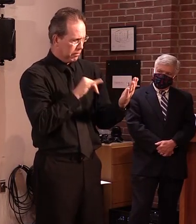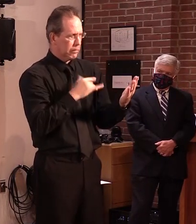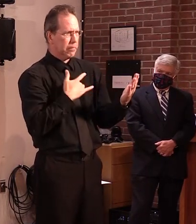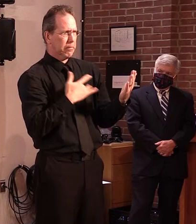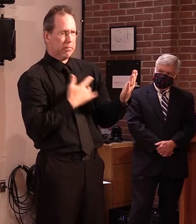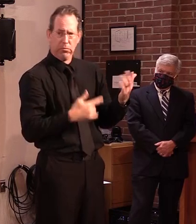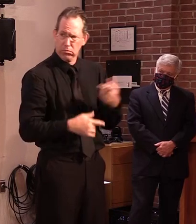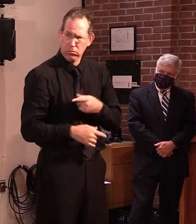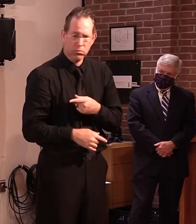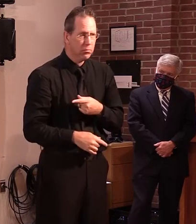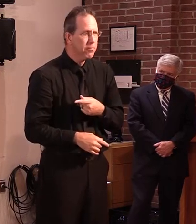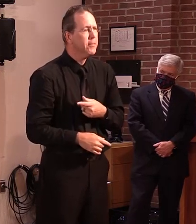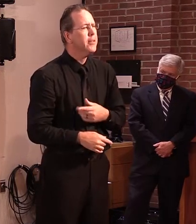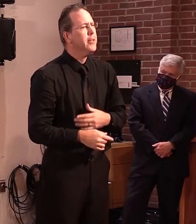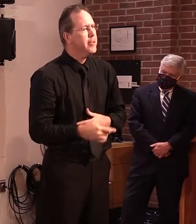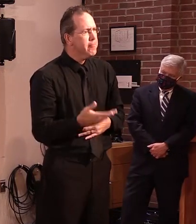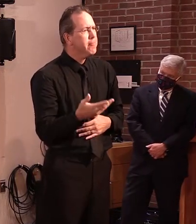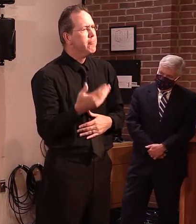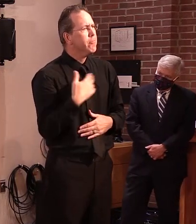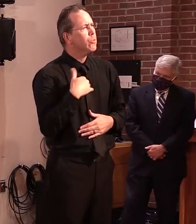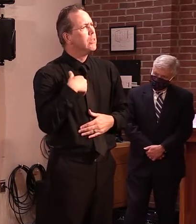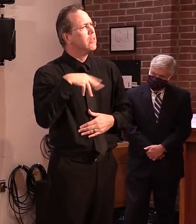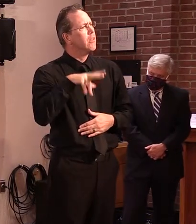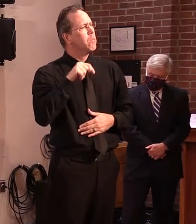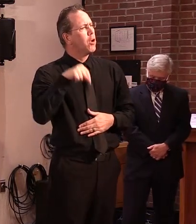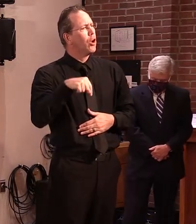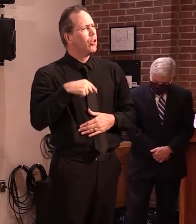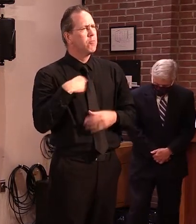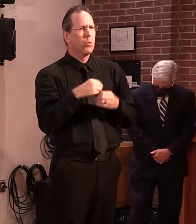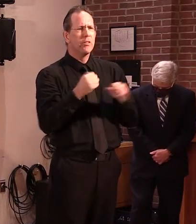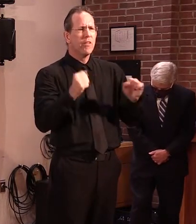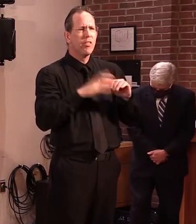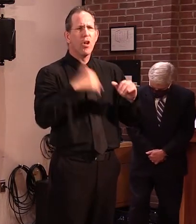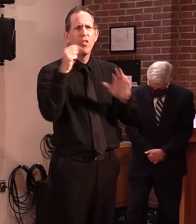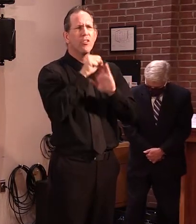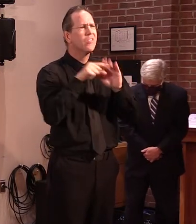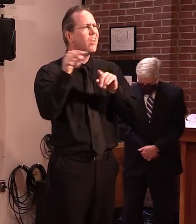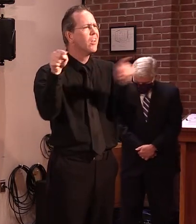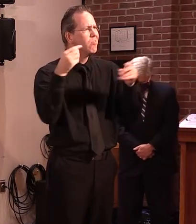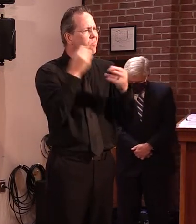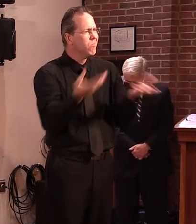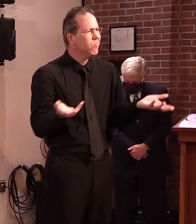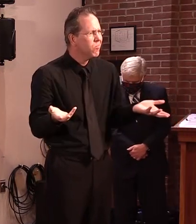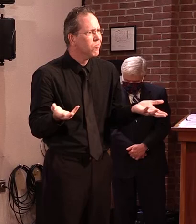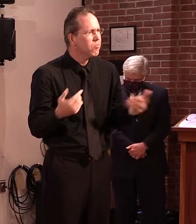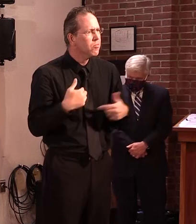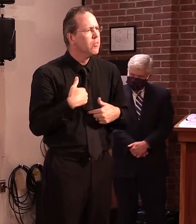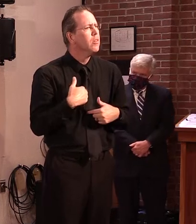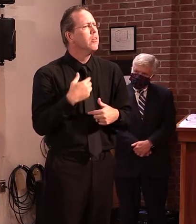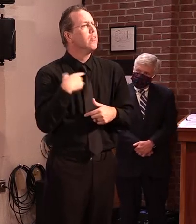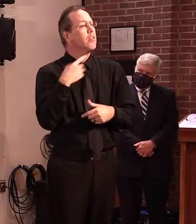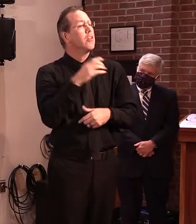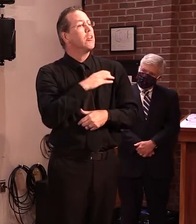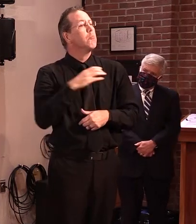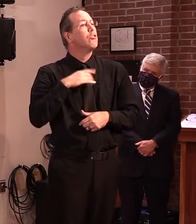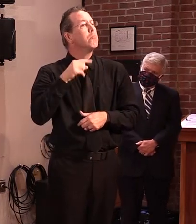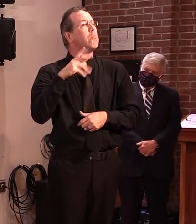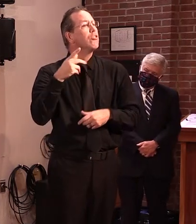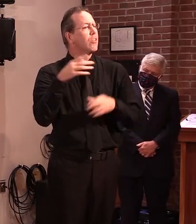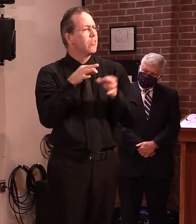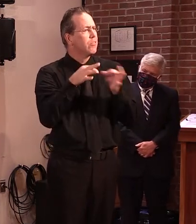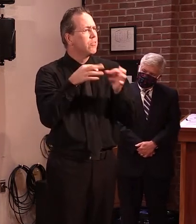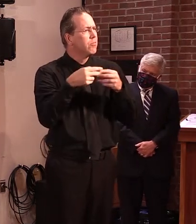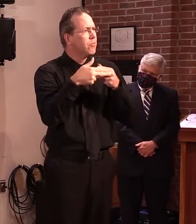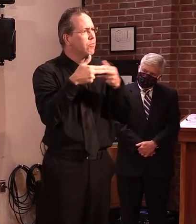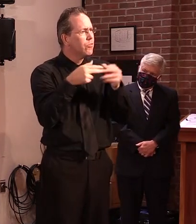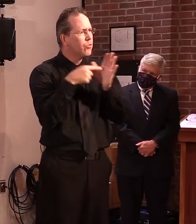but it's close. But we are, you know, a step or two ahead of most other states. So what we've been doing, I